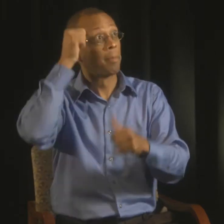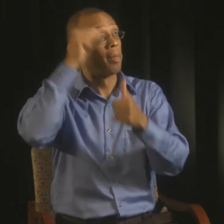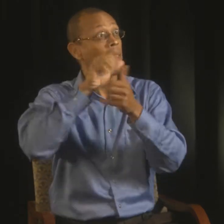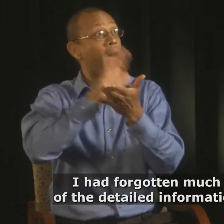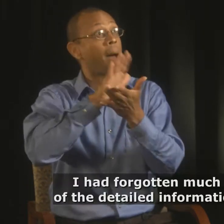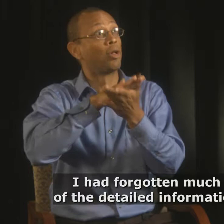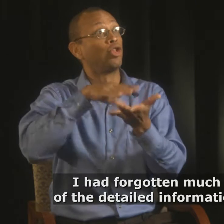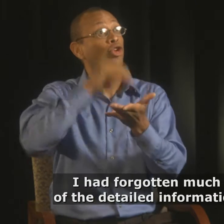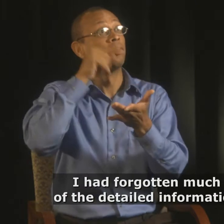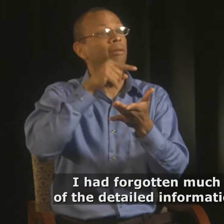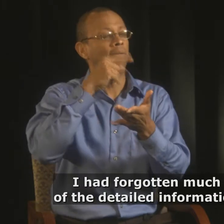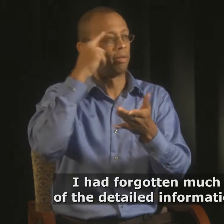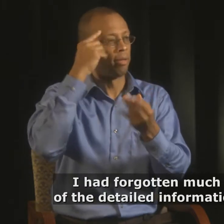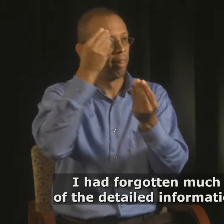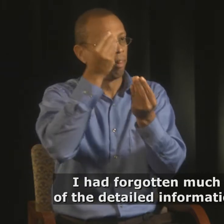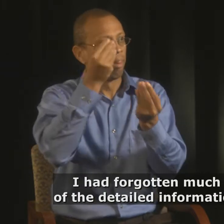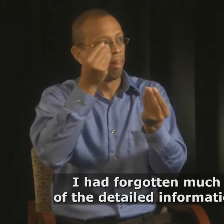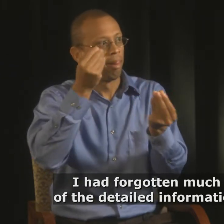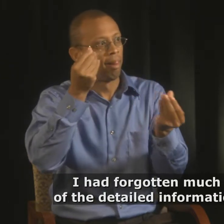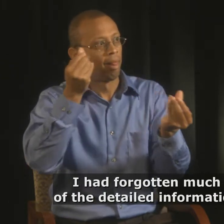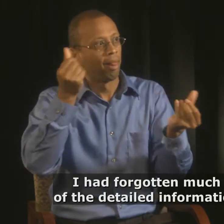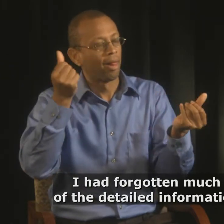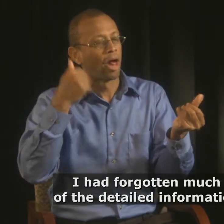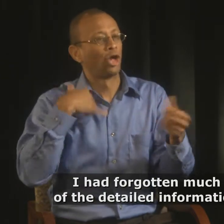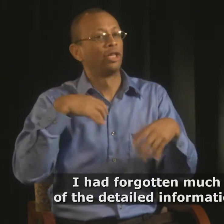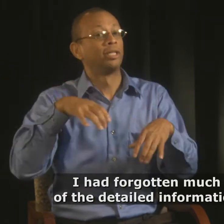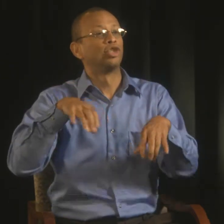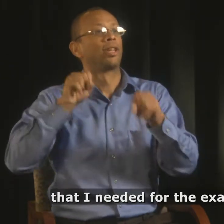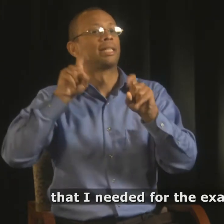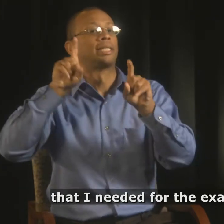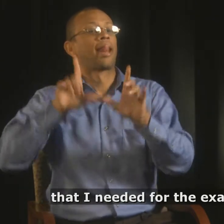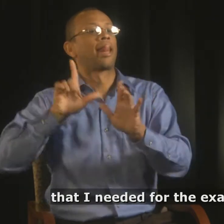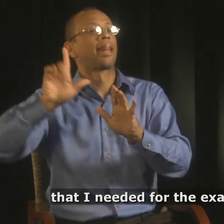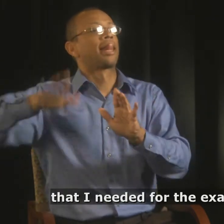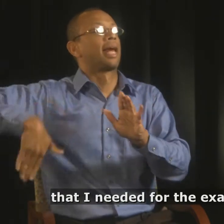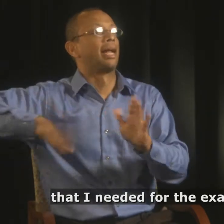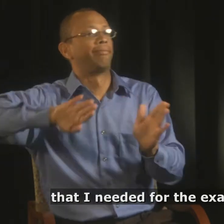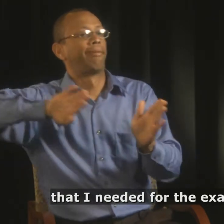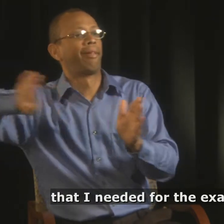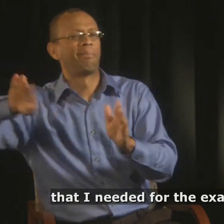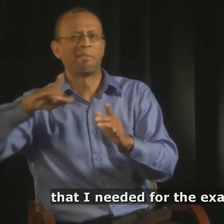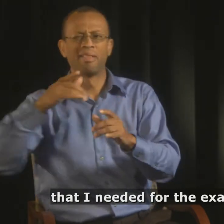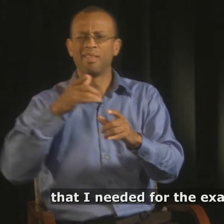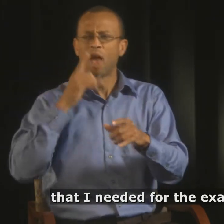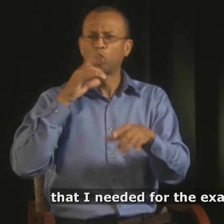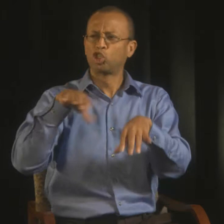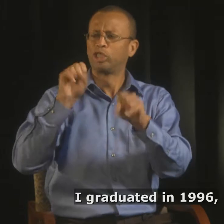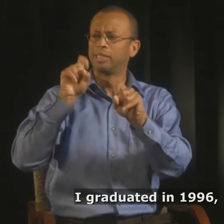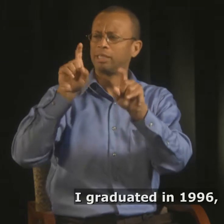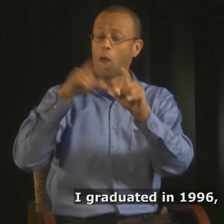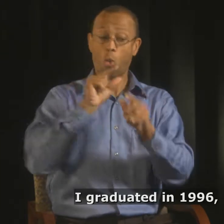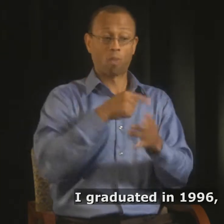I had forgotten much of the detailed information that I needed for the exam. I graduated